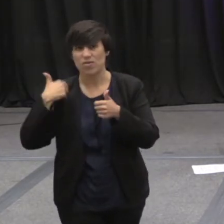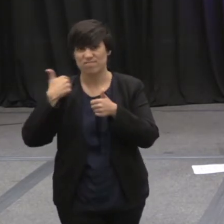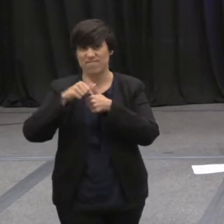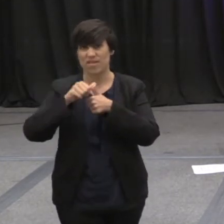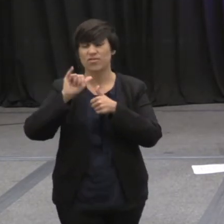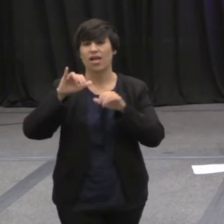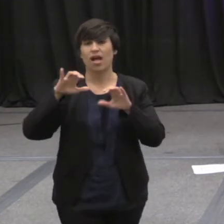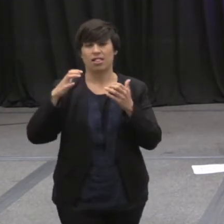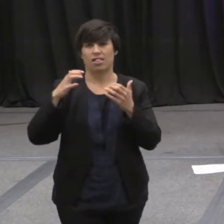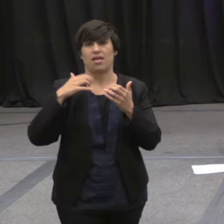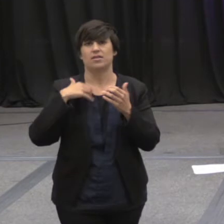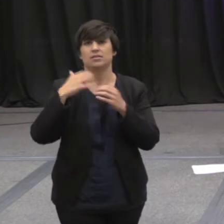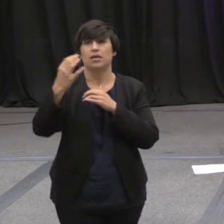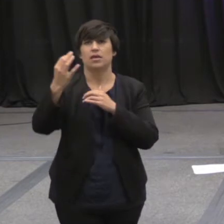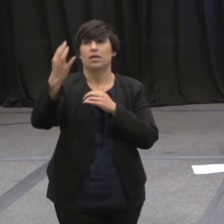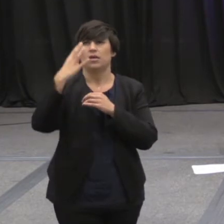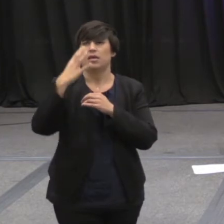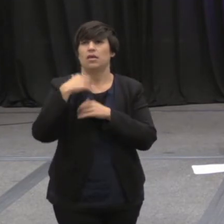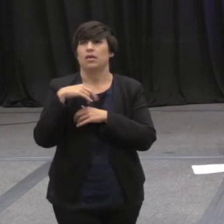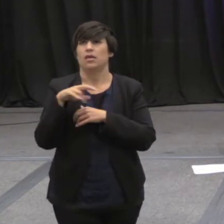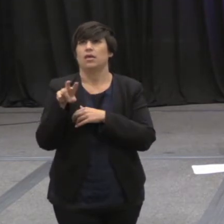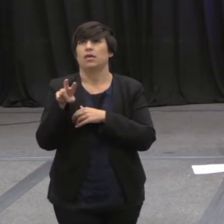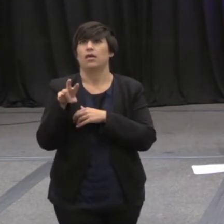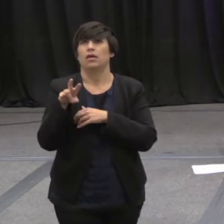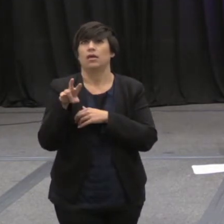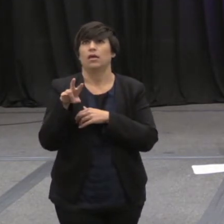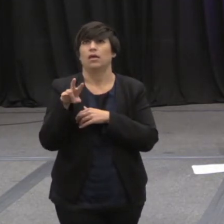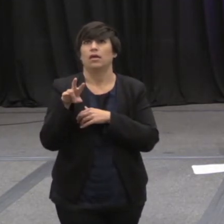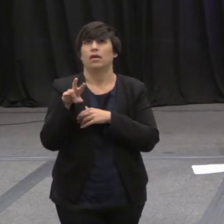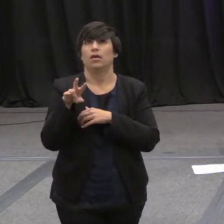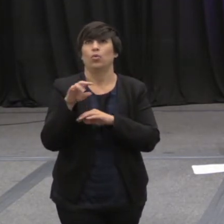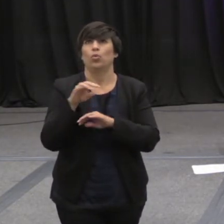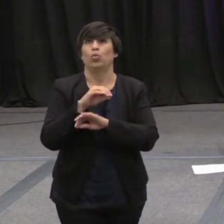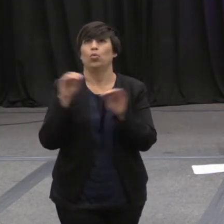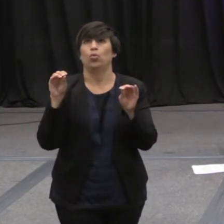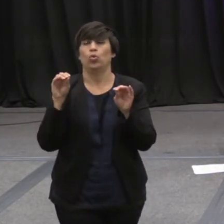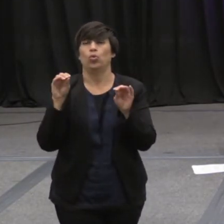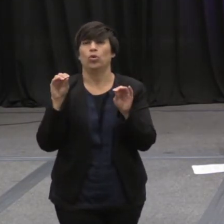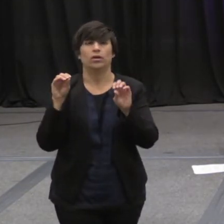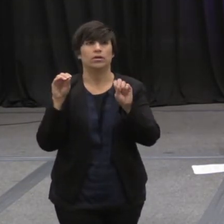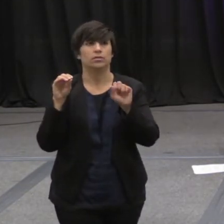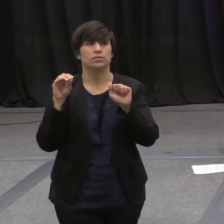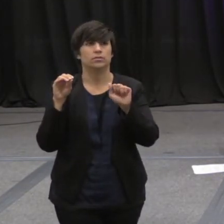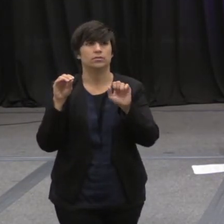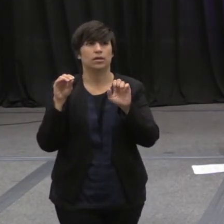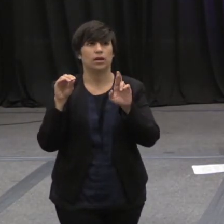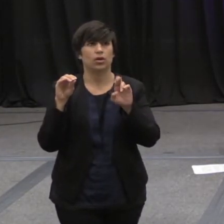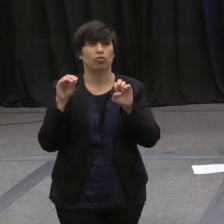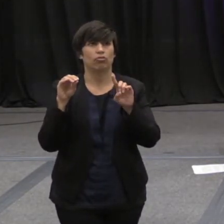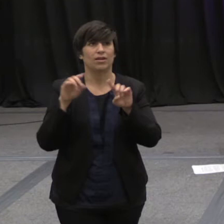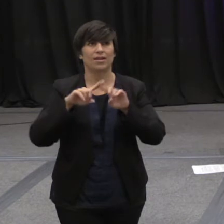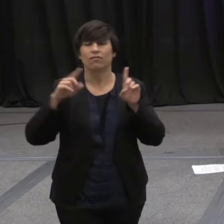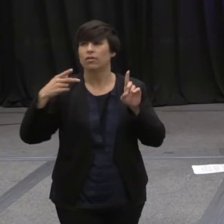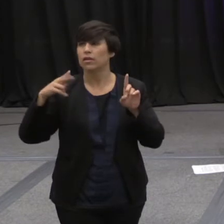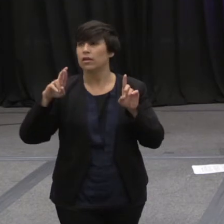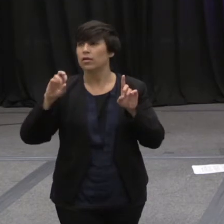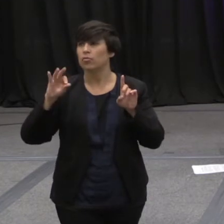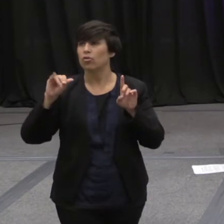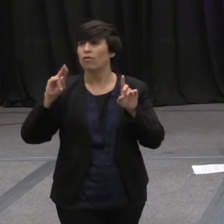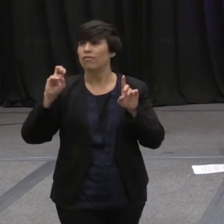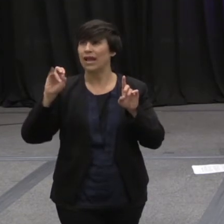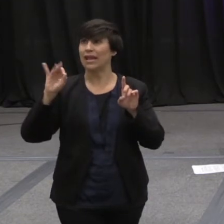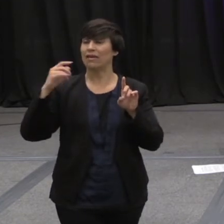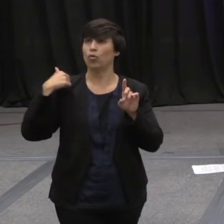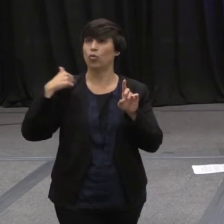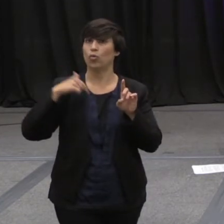holy crap. There is no such thing as sacred and profane. If we're wholly created, then it's